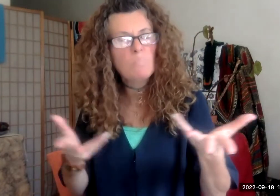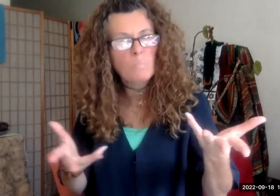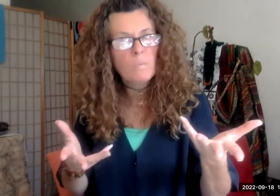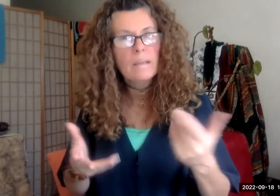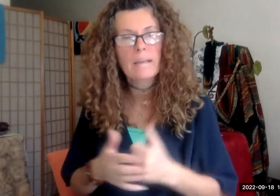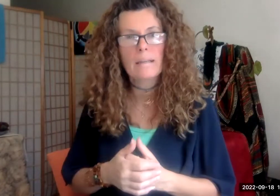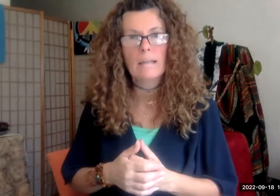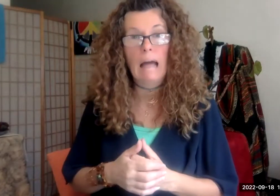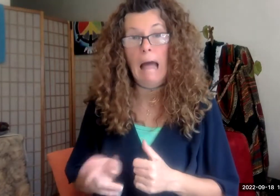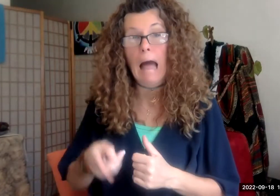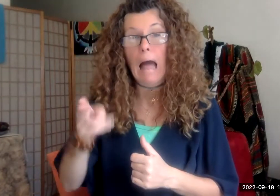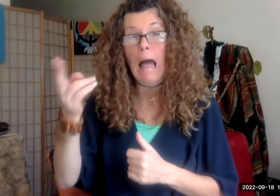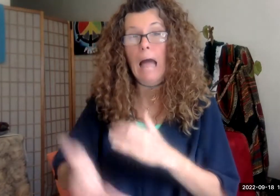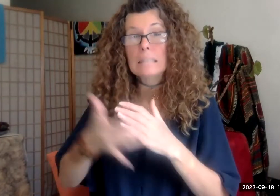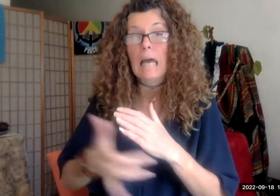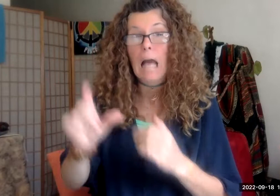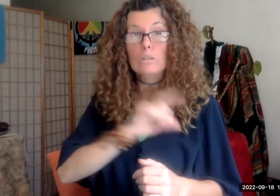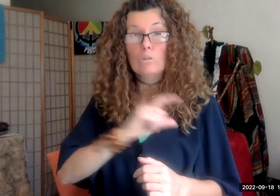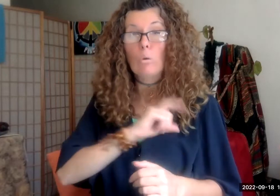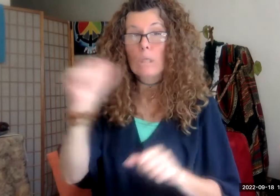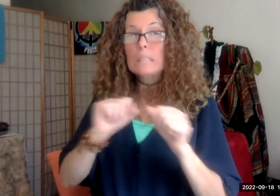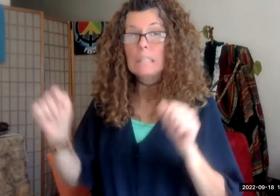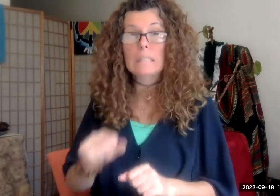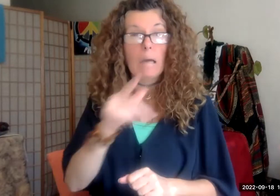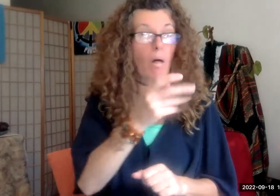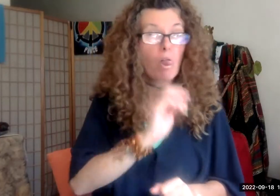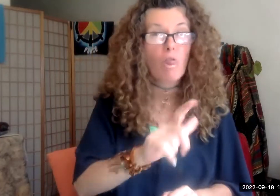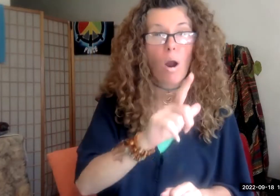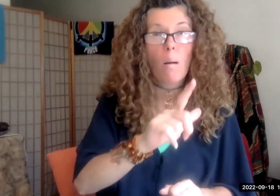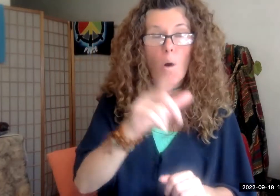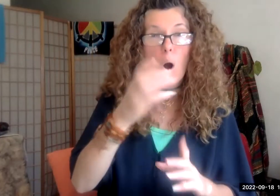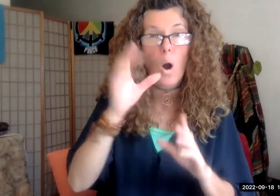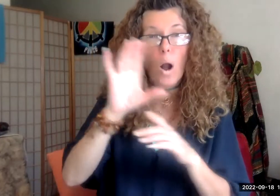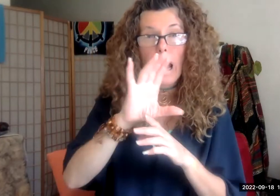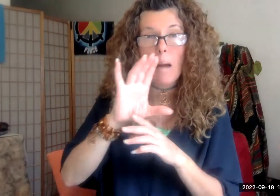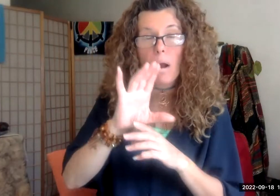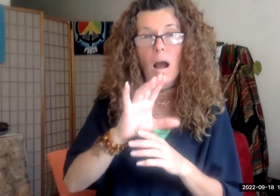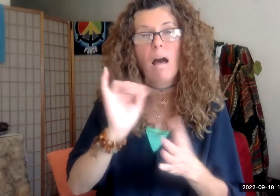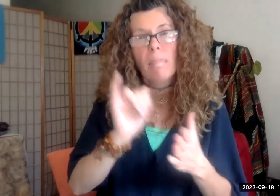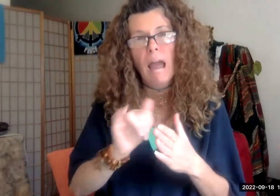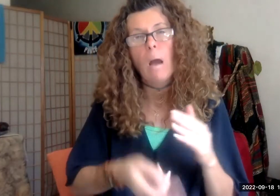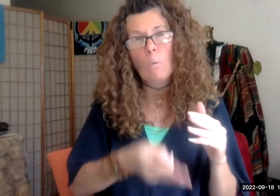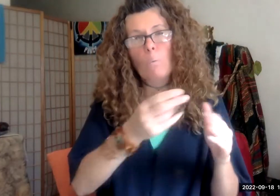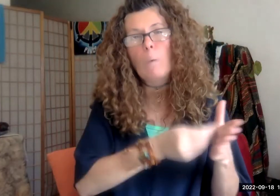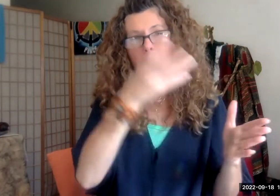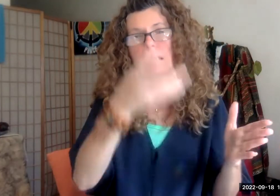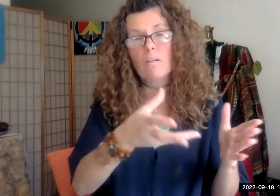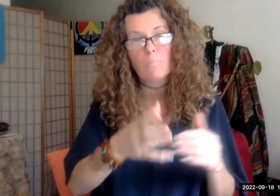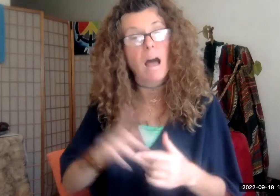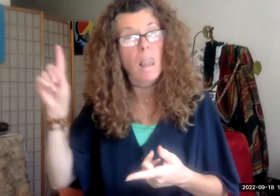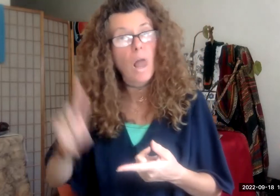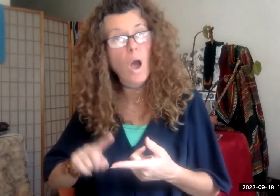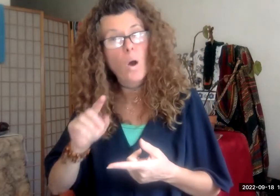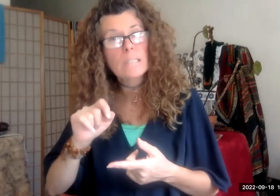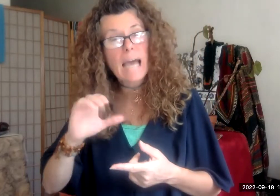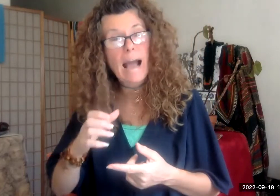a high-tech security camera system or thermal cameras or anything like that. That can run into thousands of dollars. So think about low-tech but